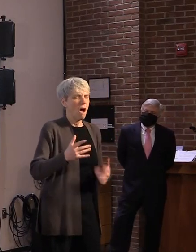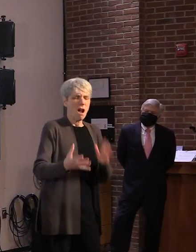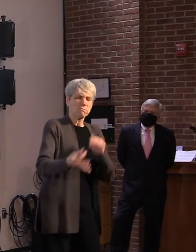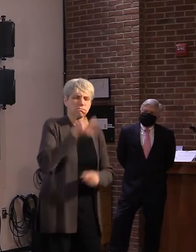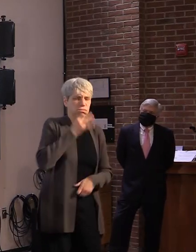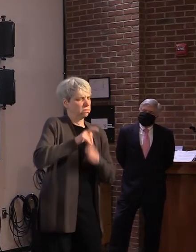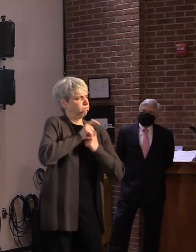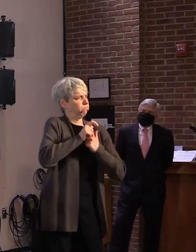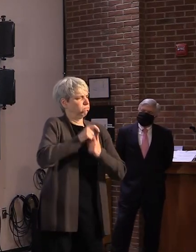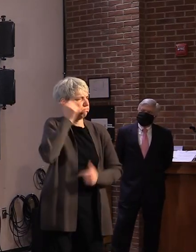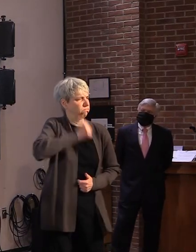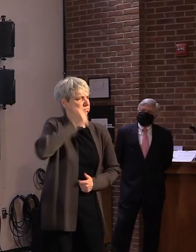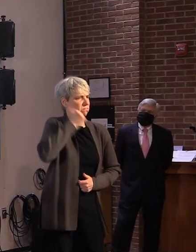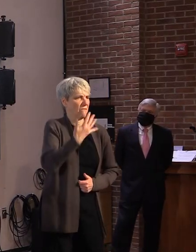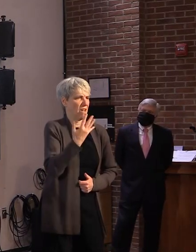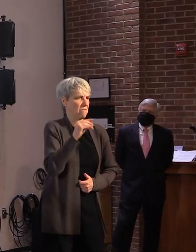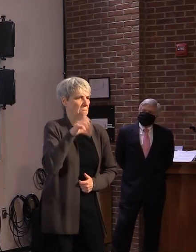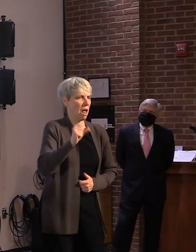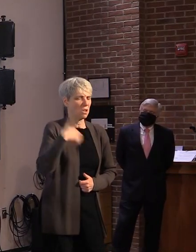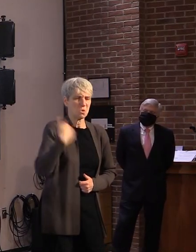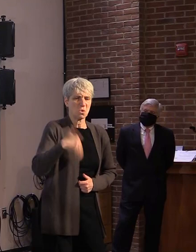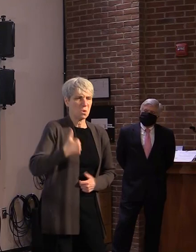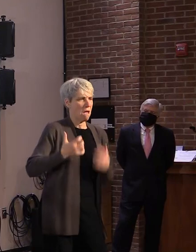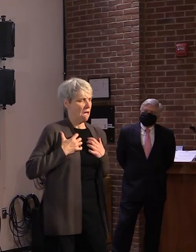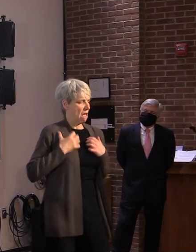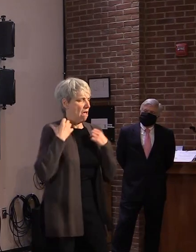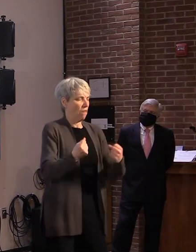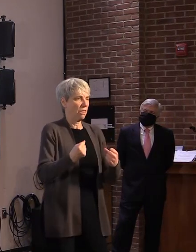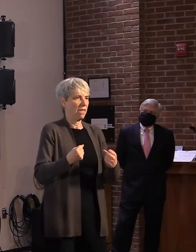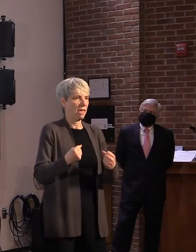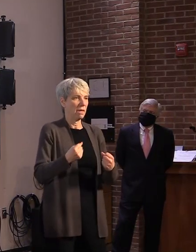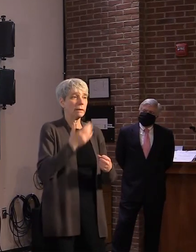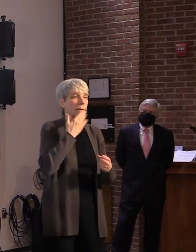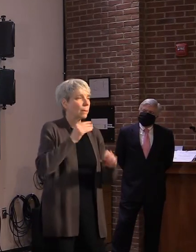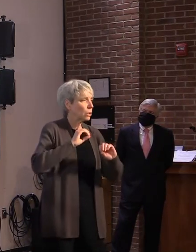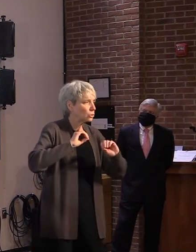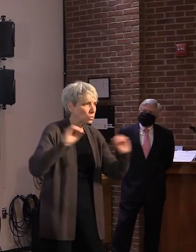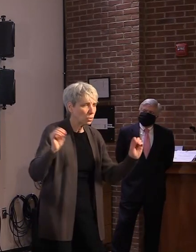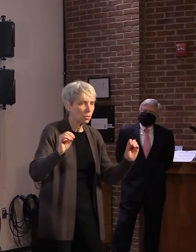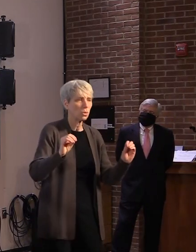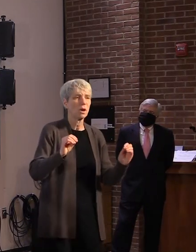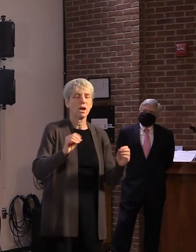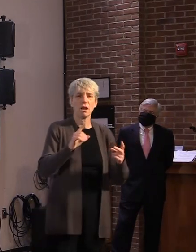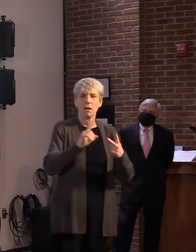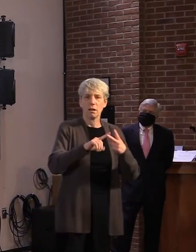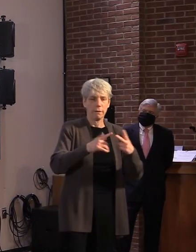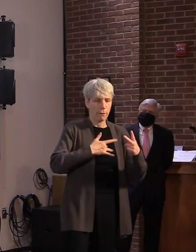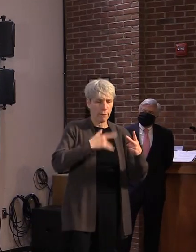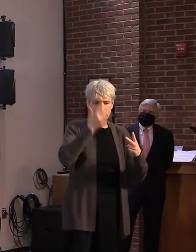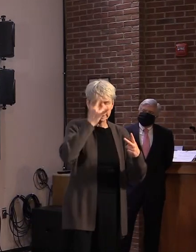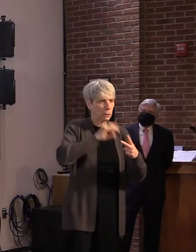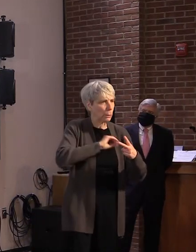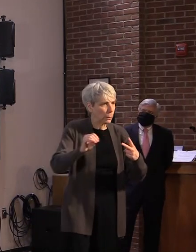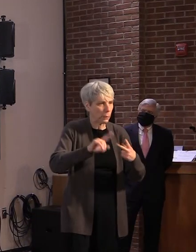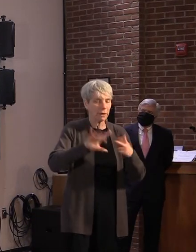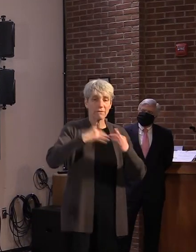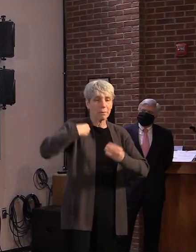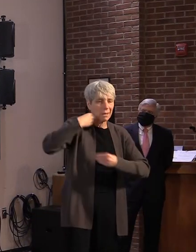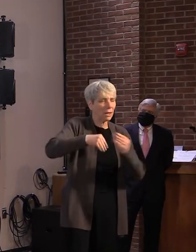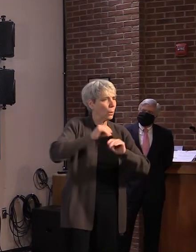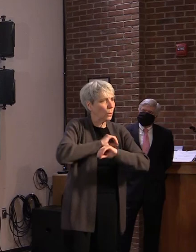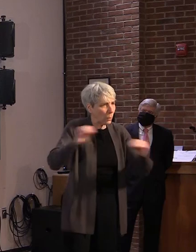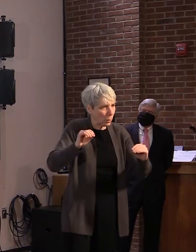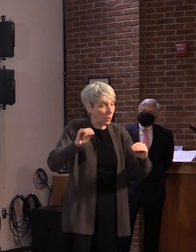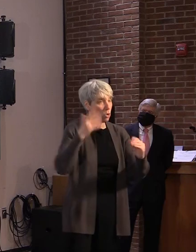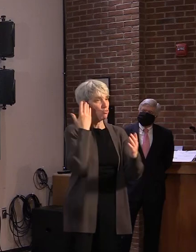day, has none of the risk factors that this gentleman had, and she comes into an office and says, I've been having an